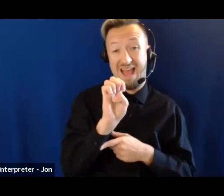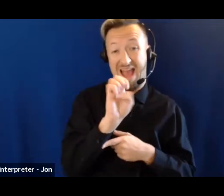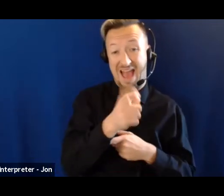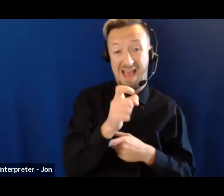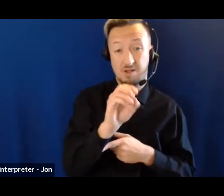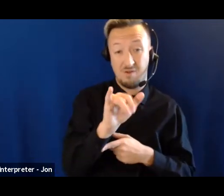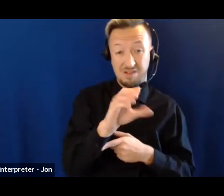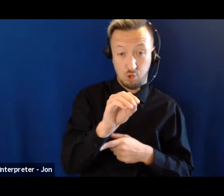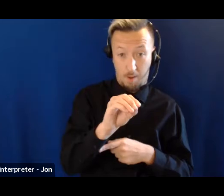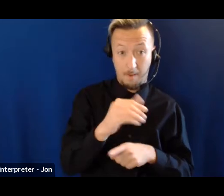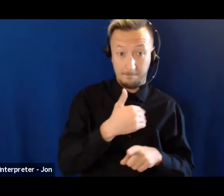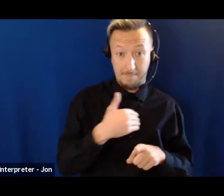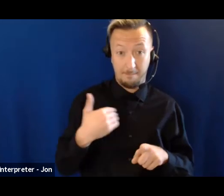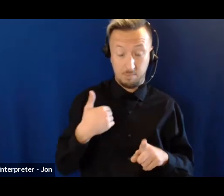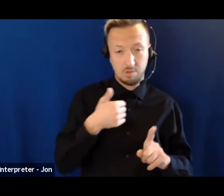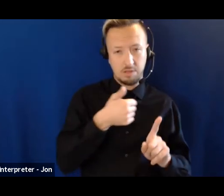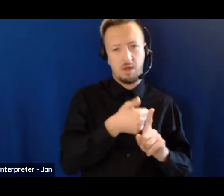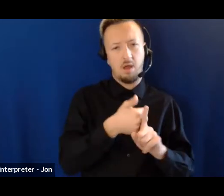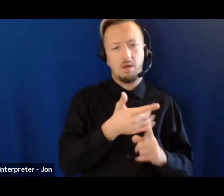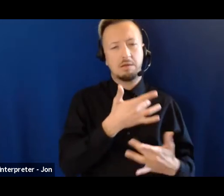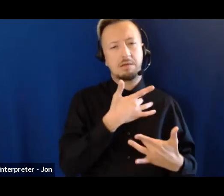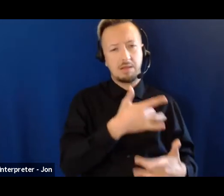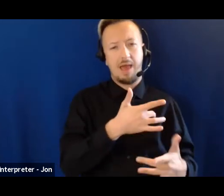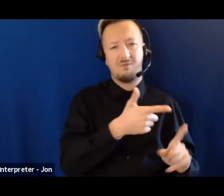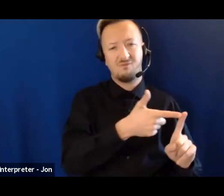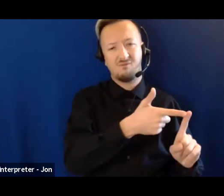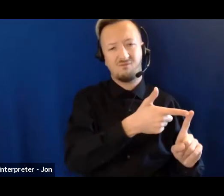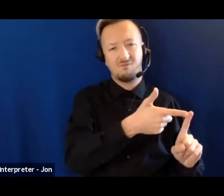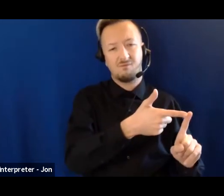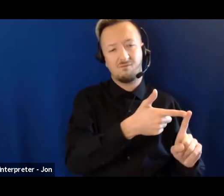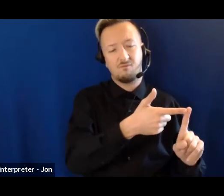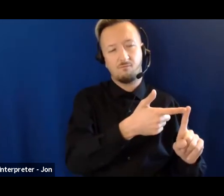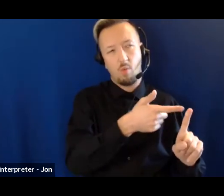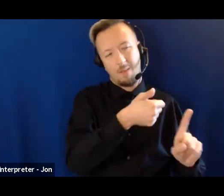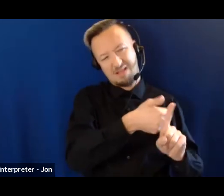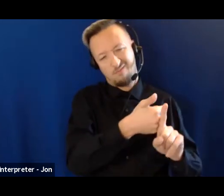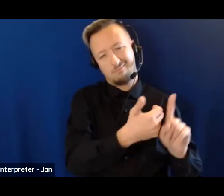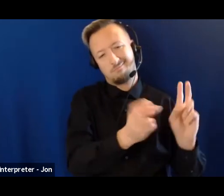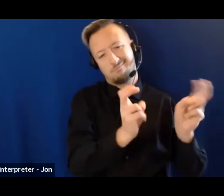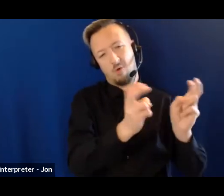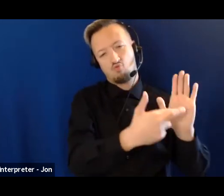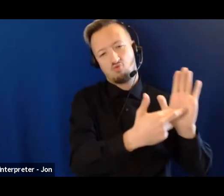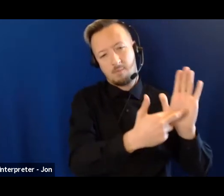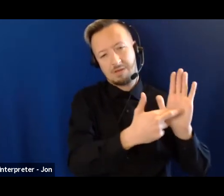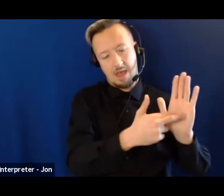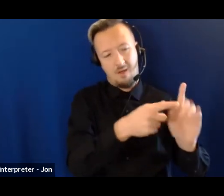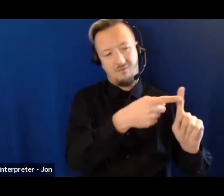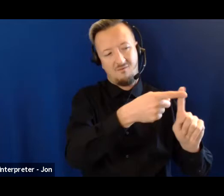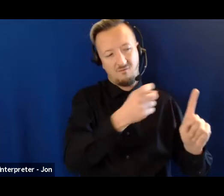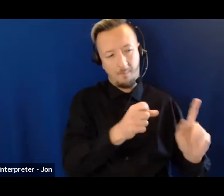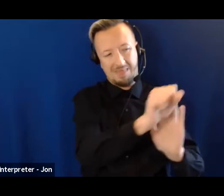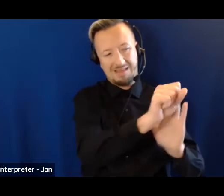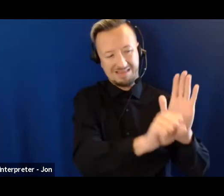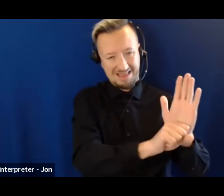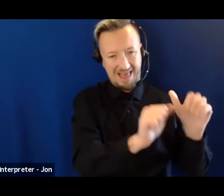members, while they come from that, they're a representative from the designated state entity or